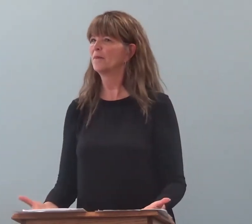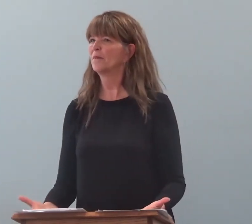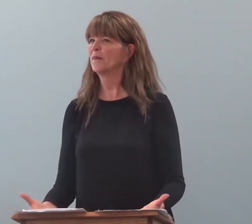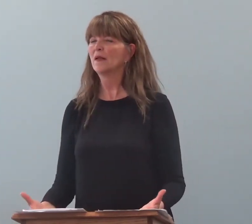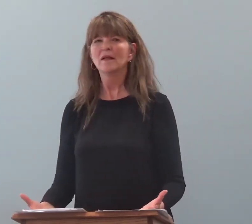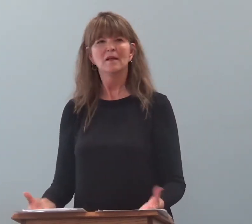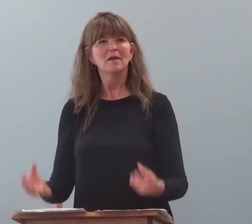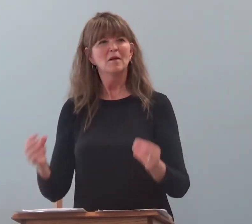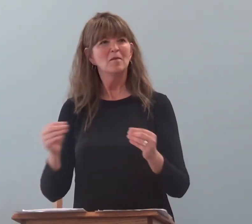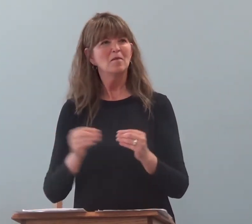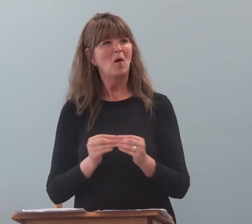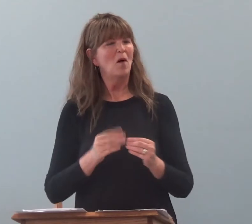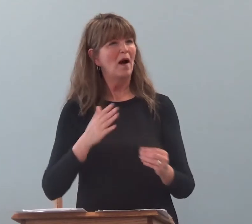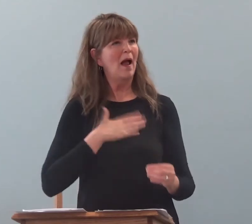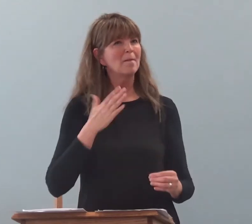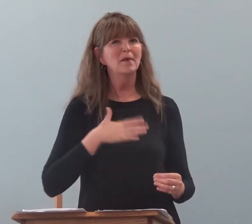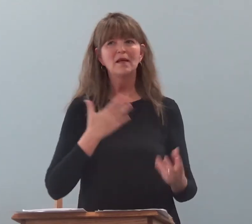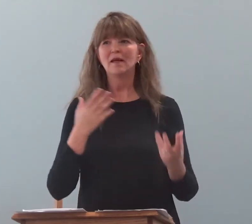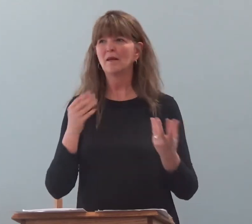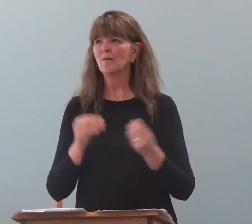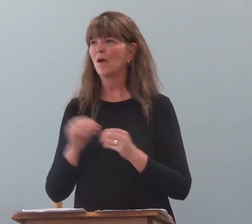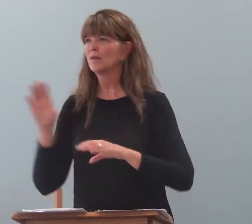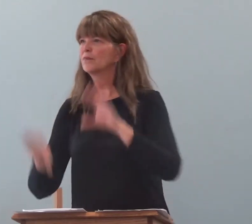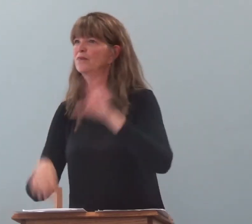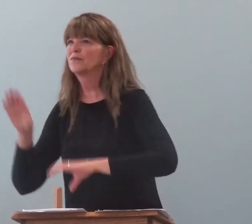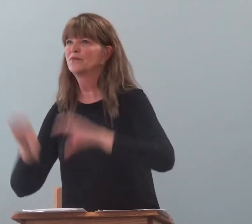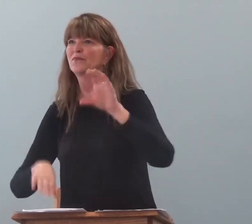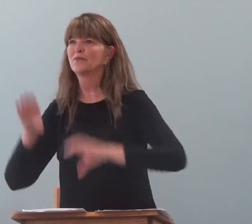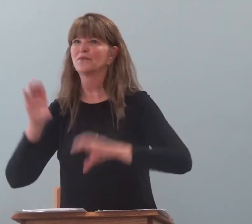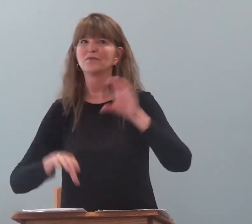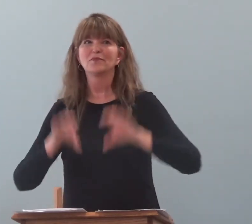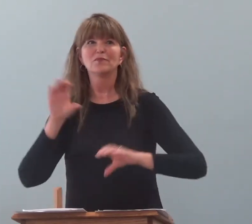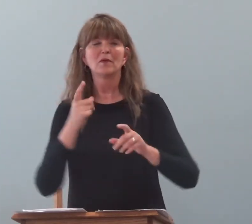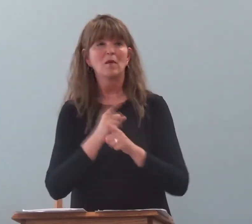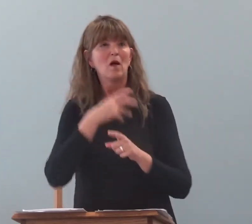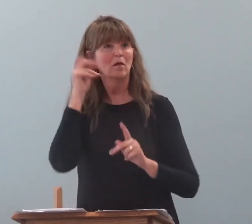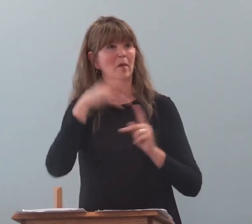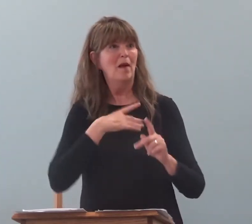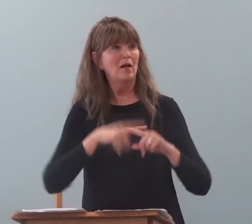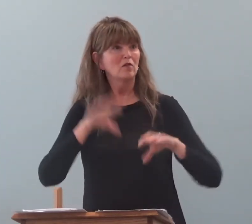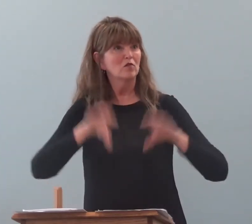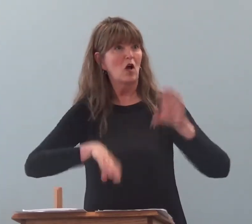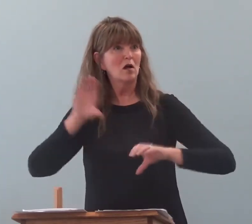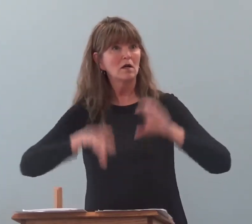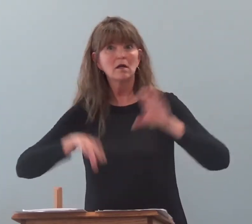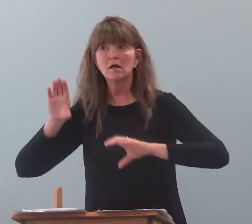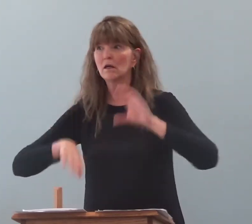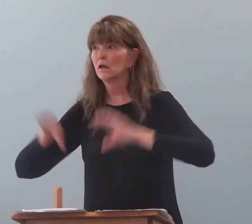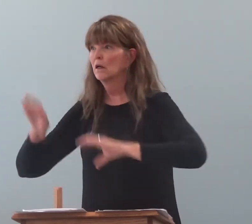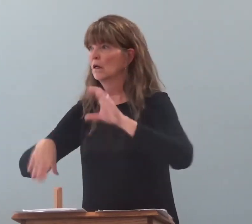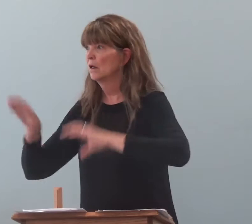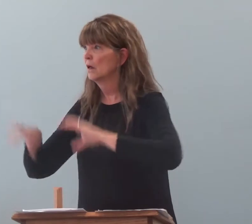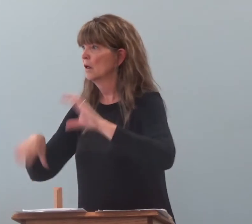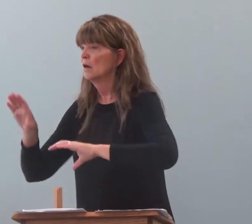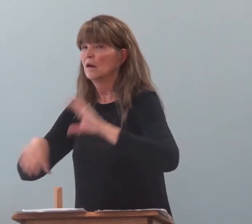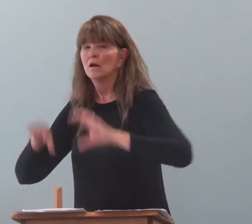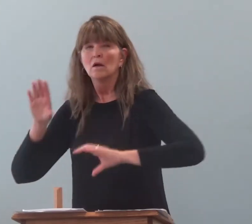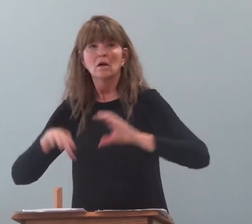more invigorated, they look happier, they're able to converse more readily,